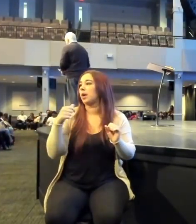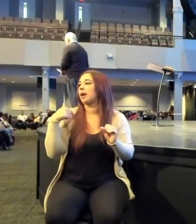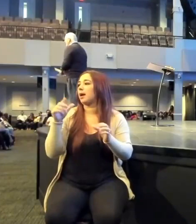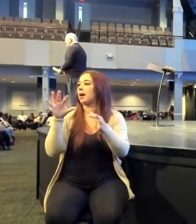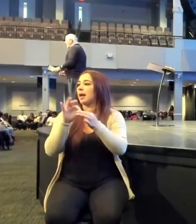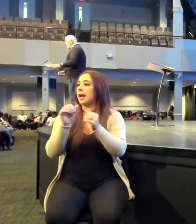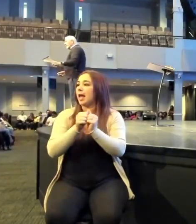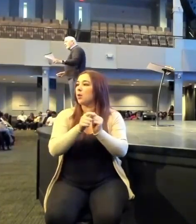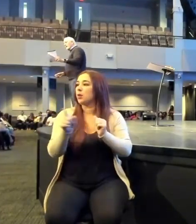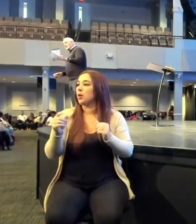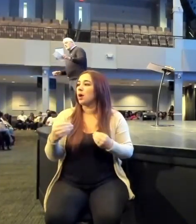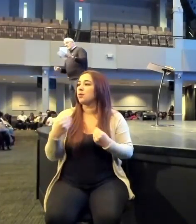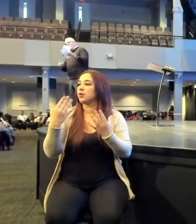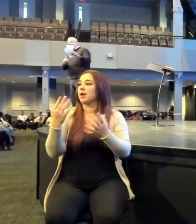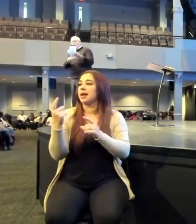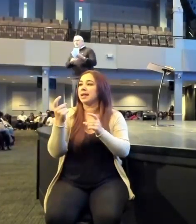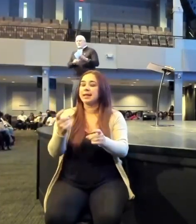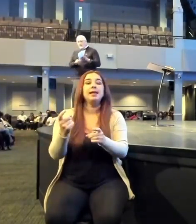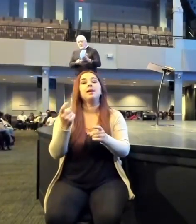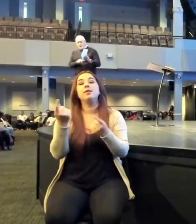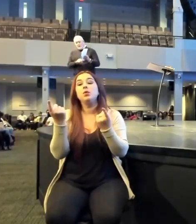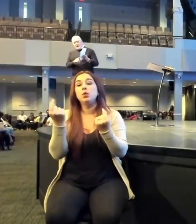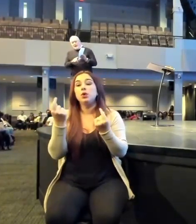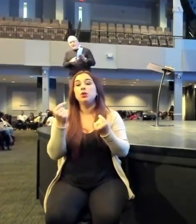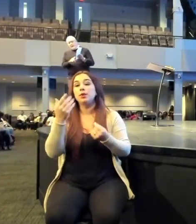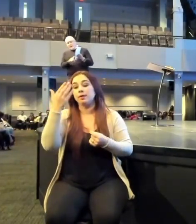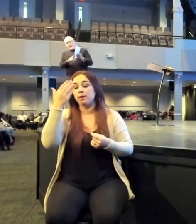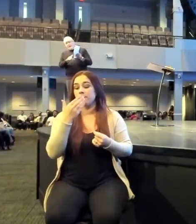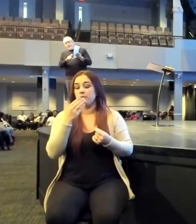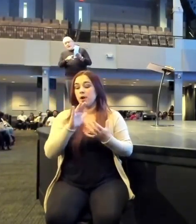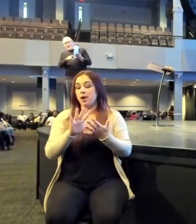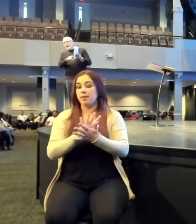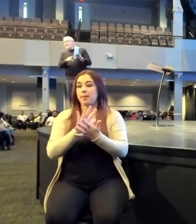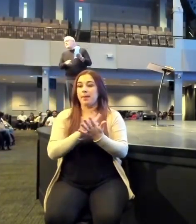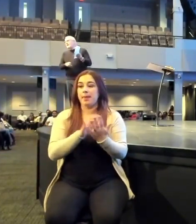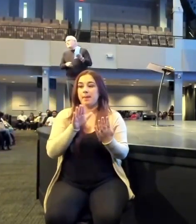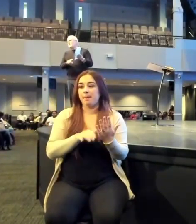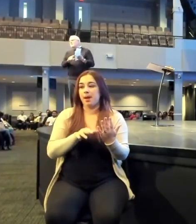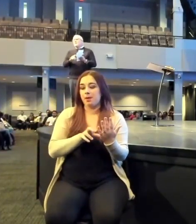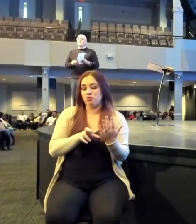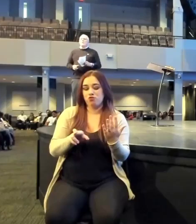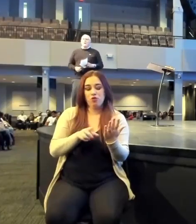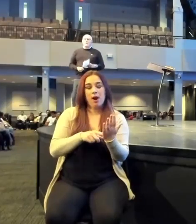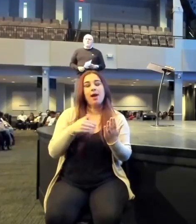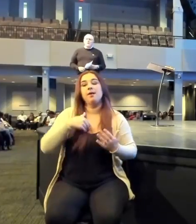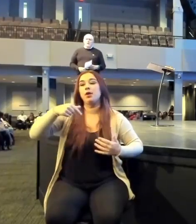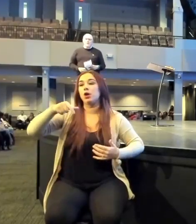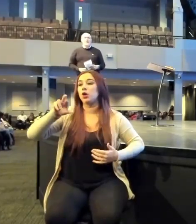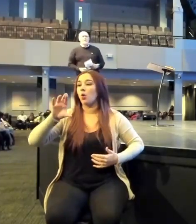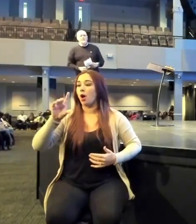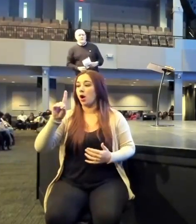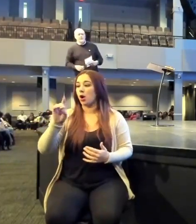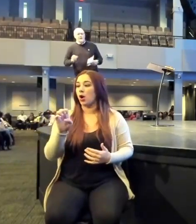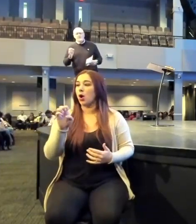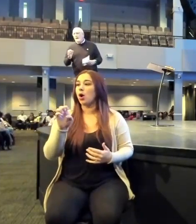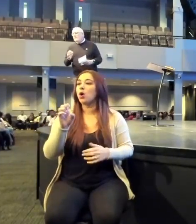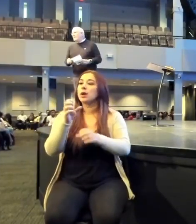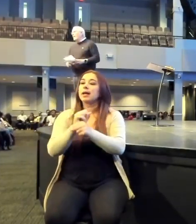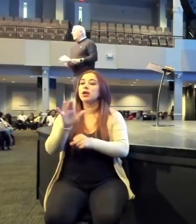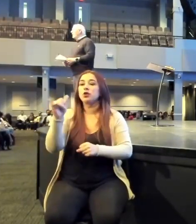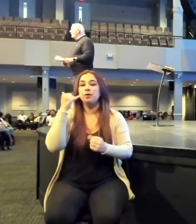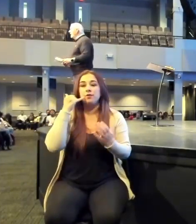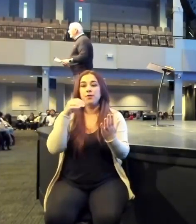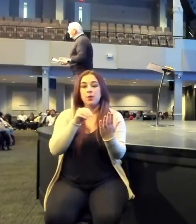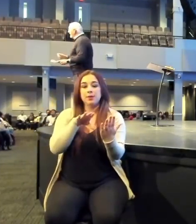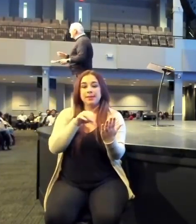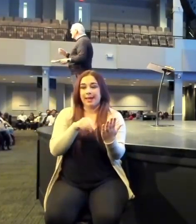provide you a gift. And the way we do that is in the front part of your little guide here. Bottom right-hand section, there's a little QR code there. Go ahead and grab your phone, scan the